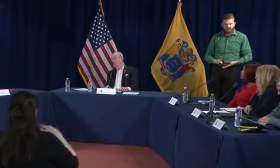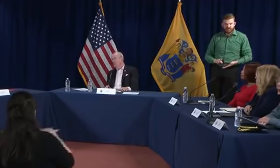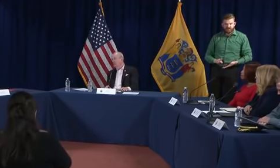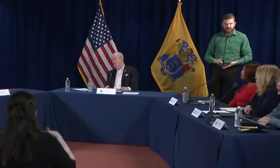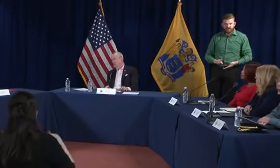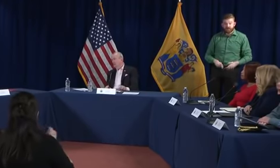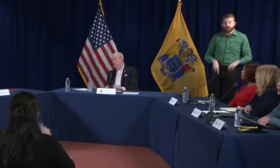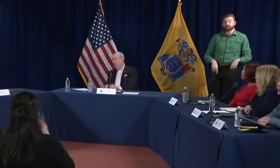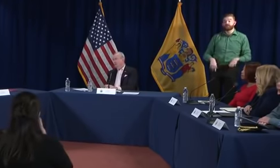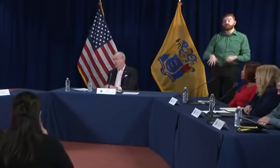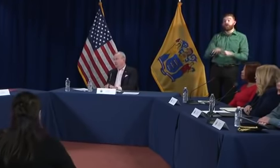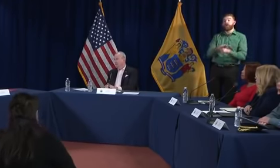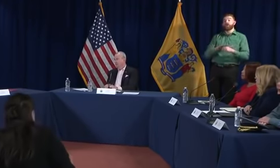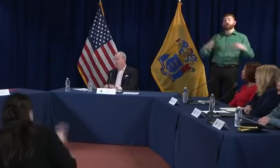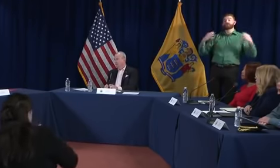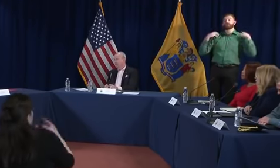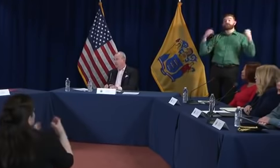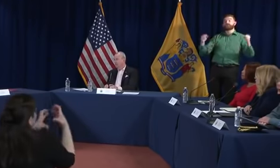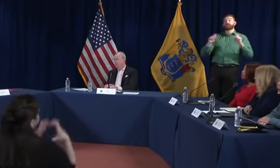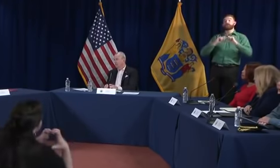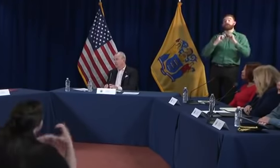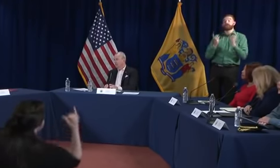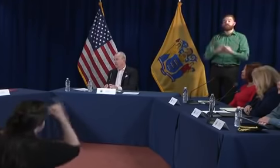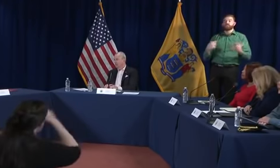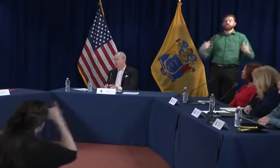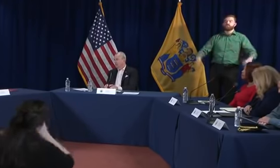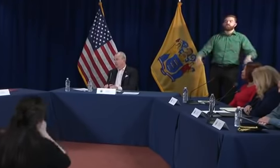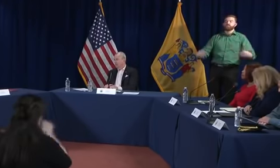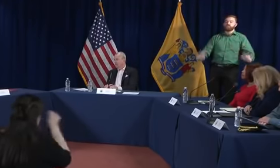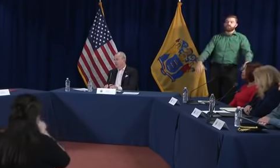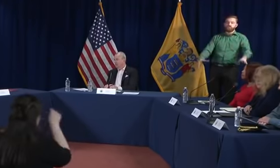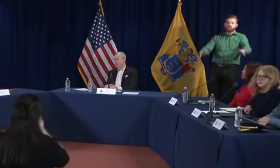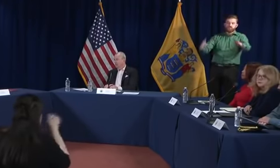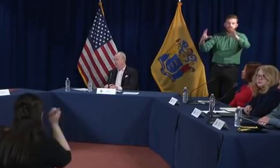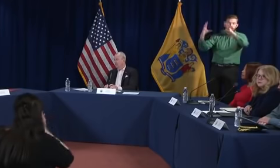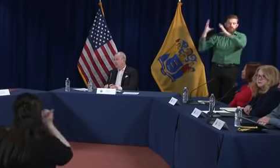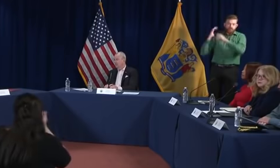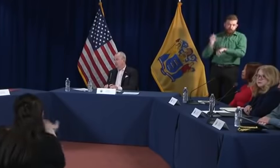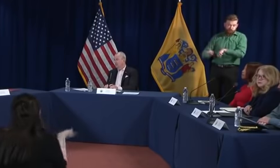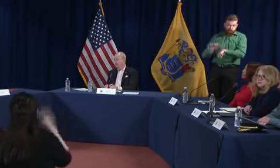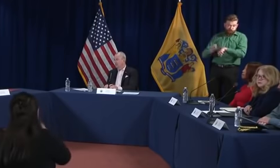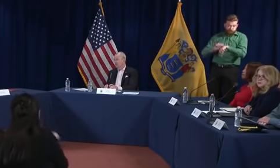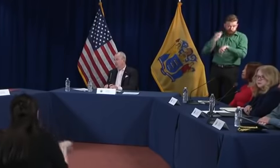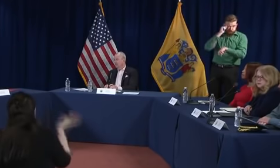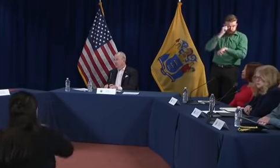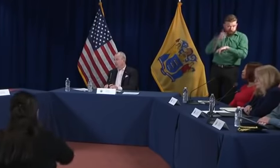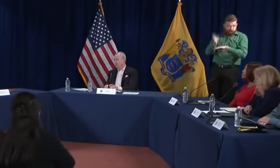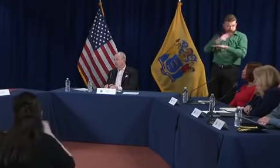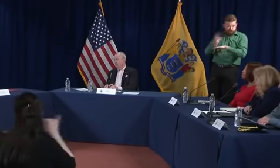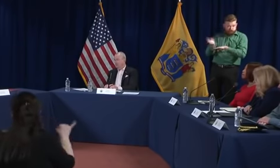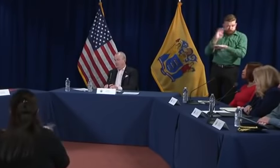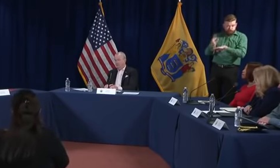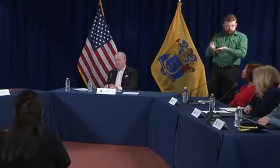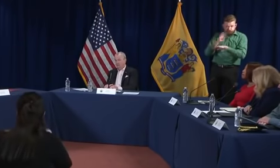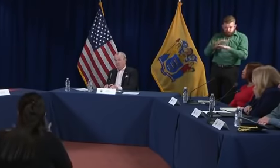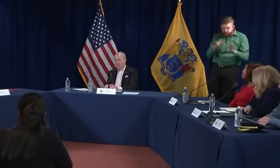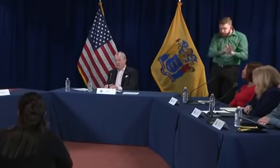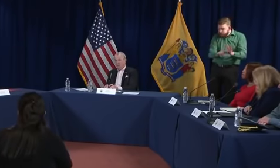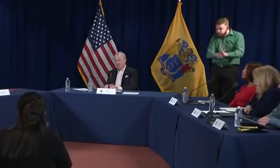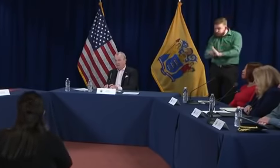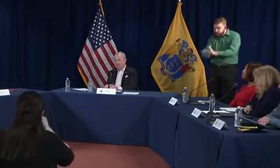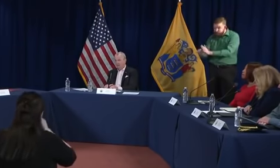day they work tirelessly, boots on the ground, to investigate cases, identify contacts, and take the